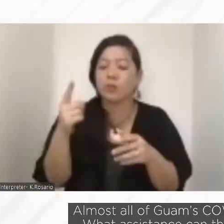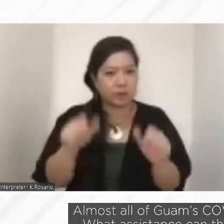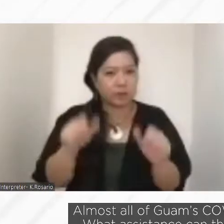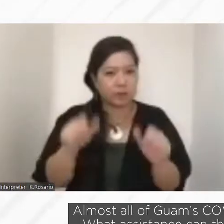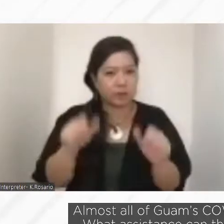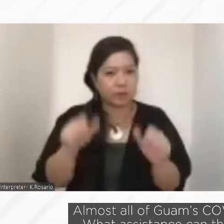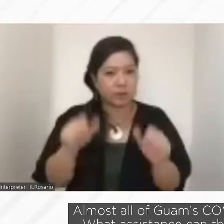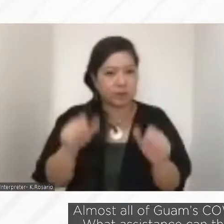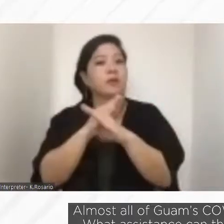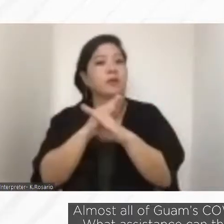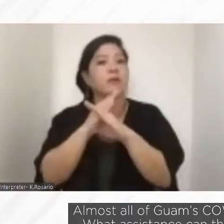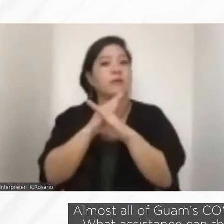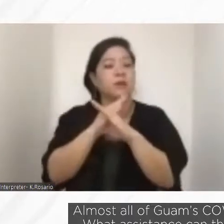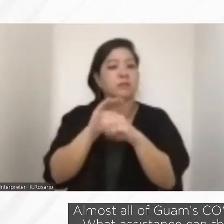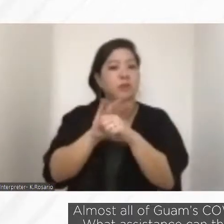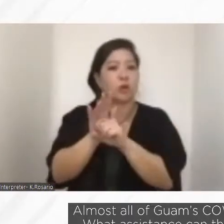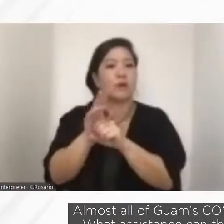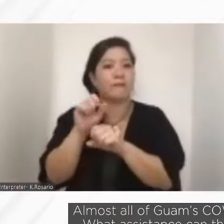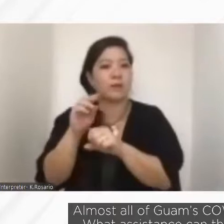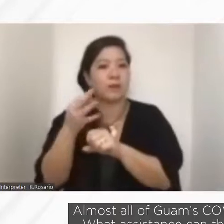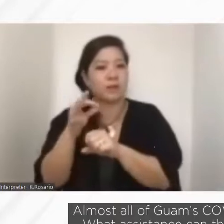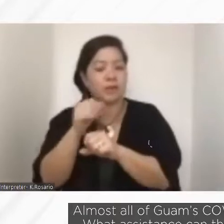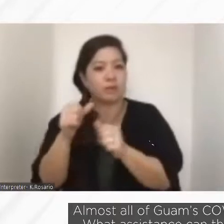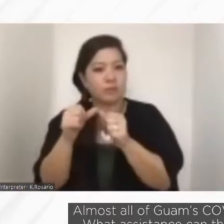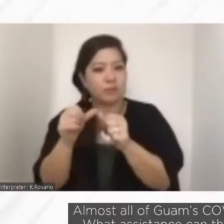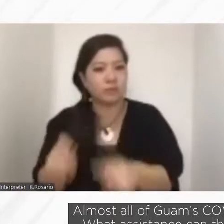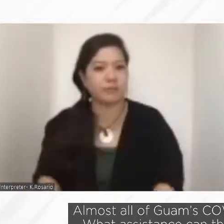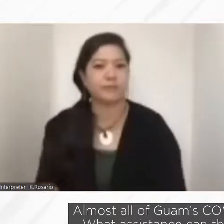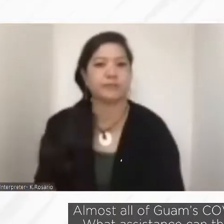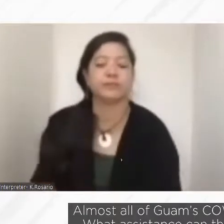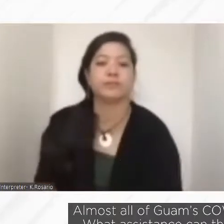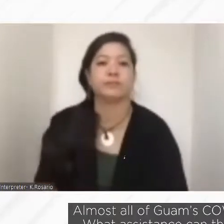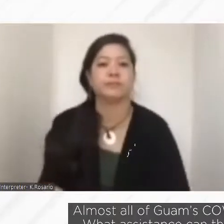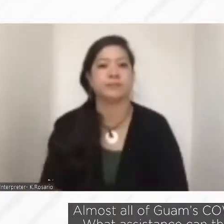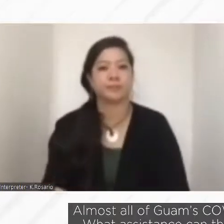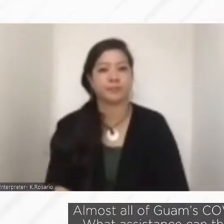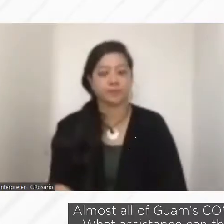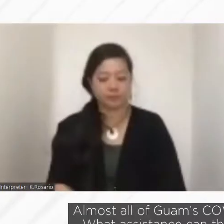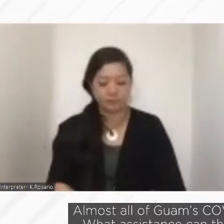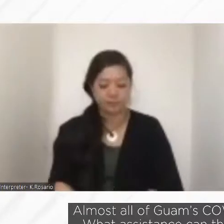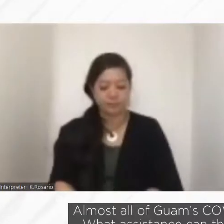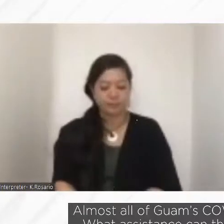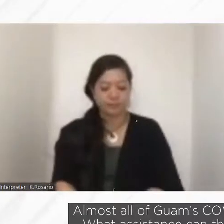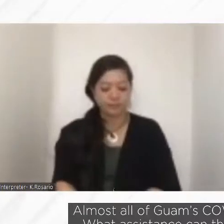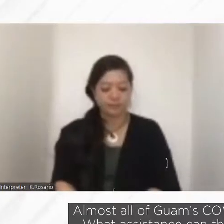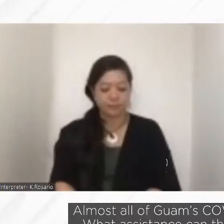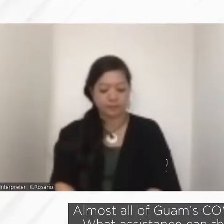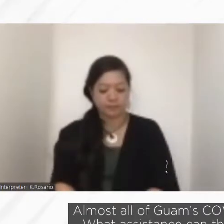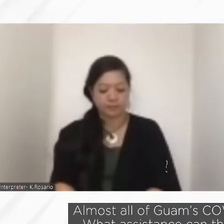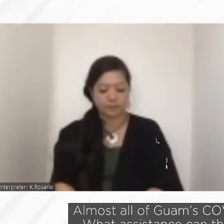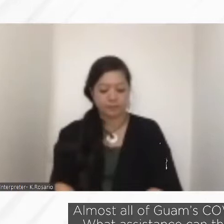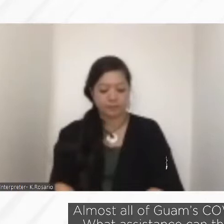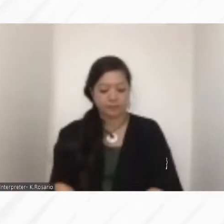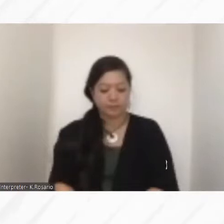to really increase our resilience moving forward. Thank you, Dr. Adams. Next question.